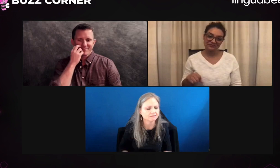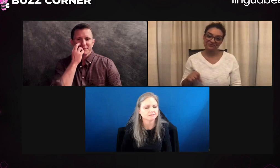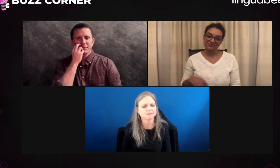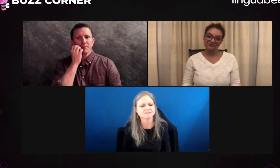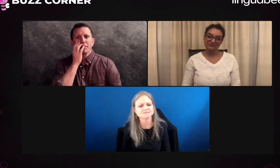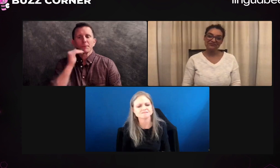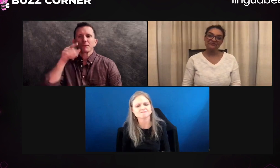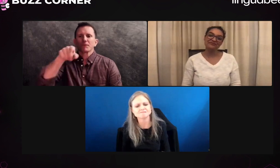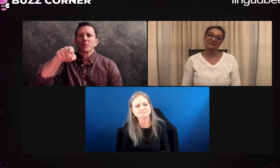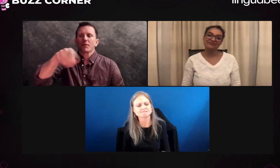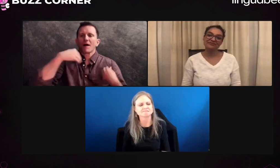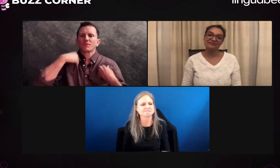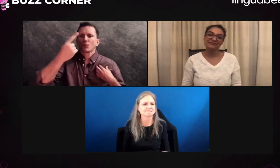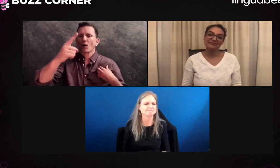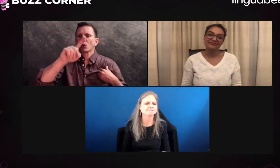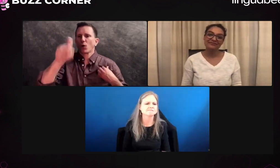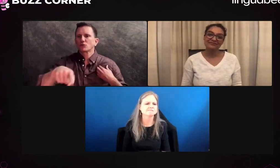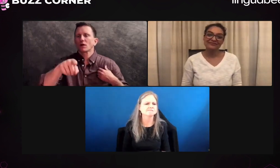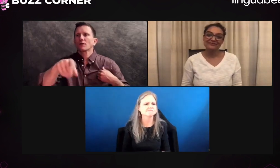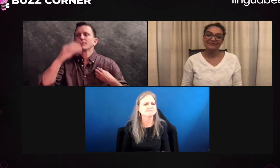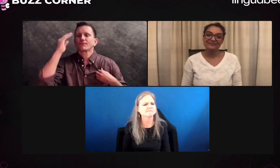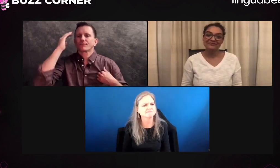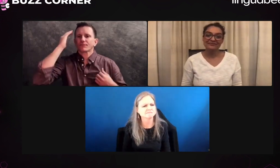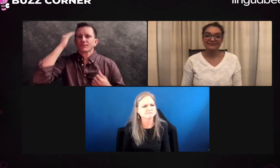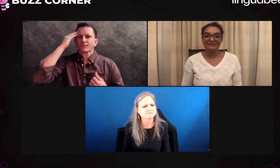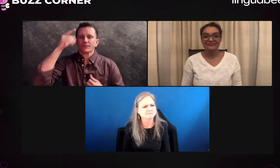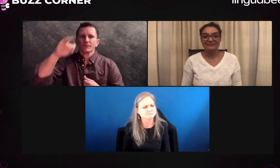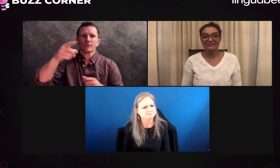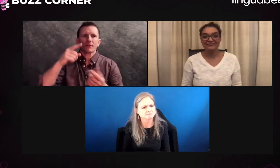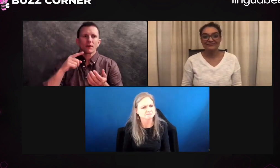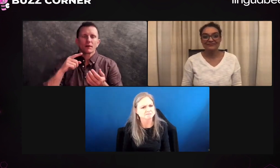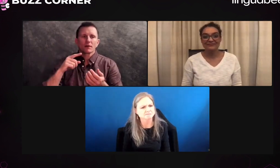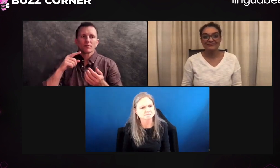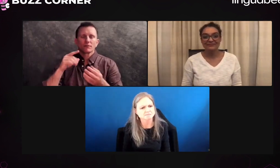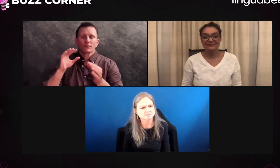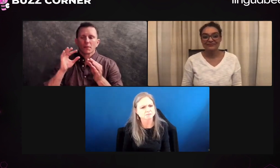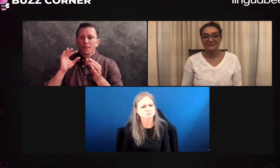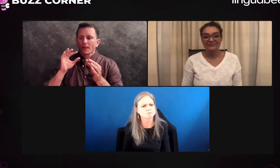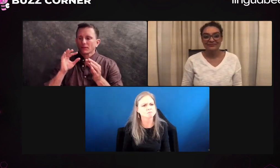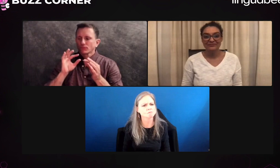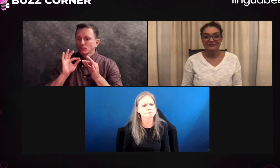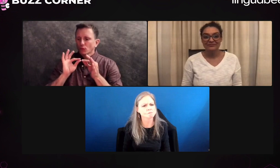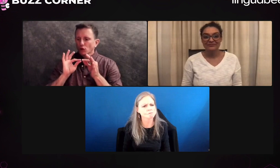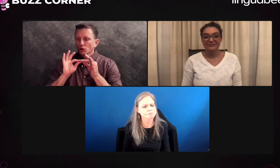that? Right. Right. I do have a question on that.